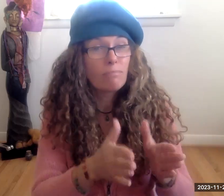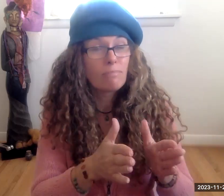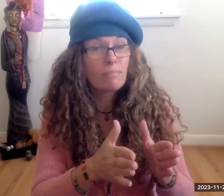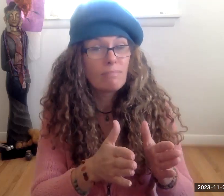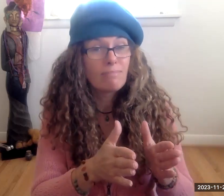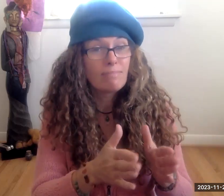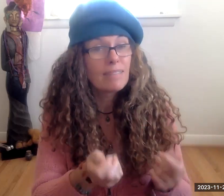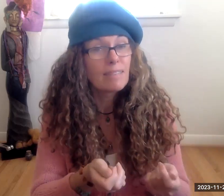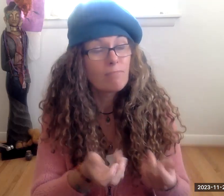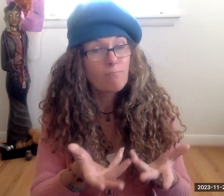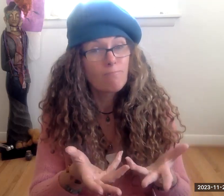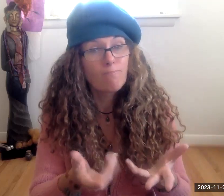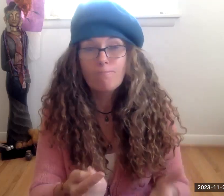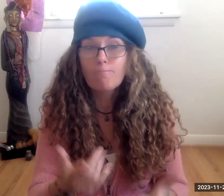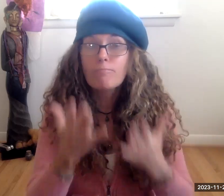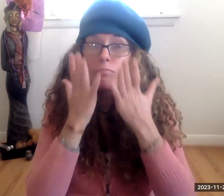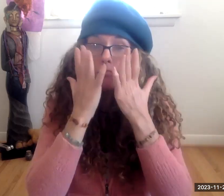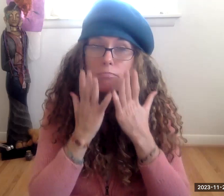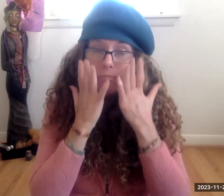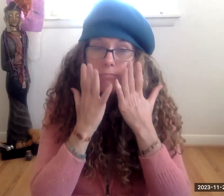sorrow or disappointment.